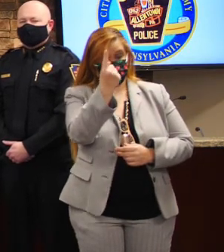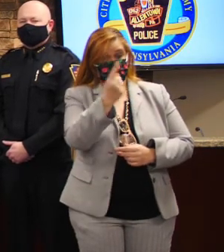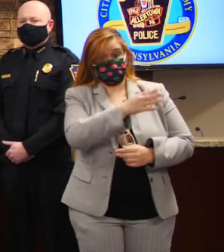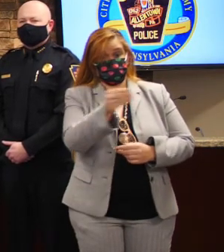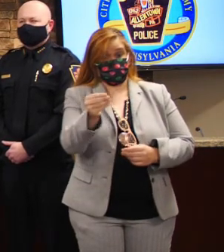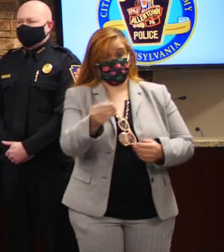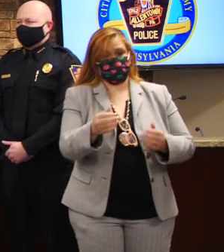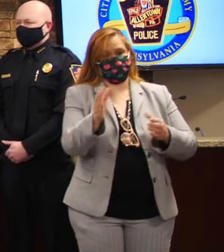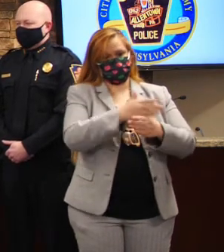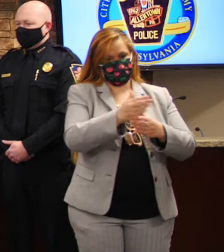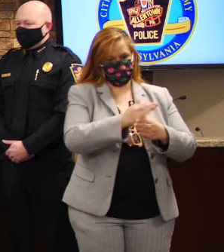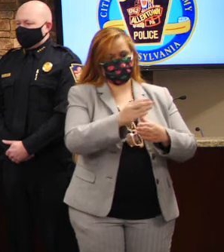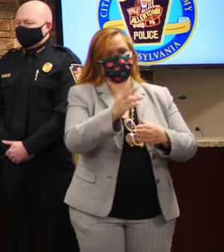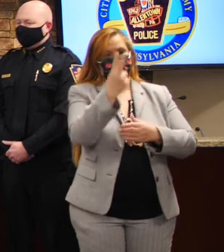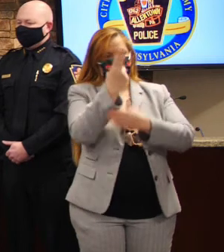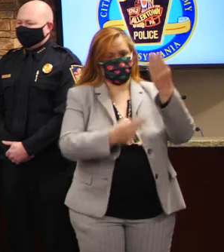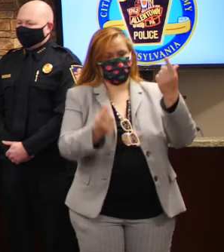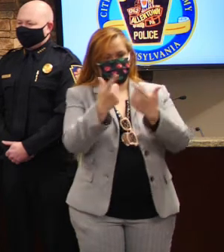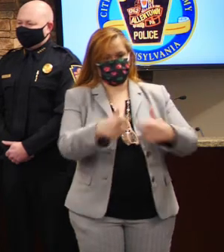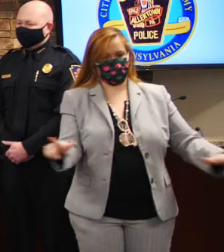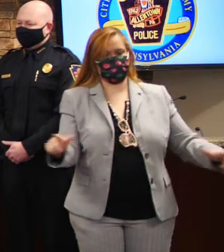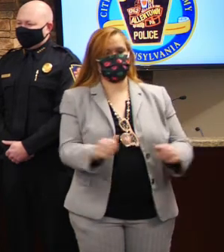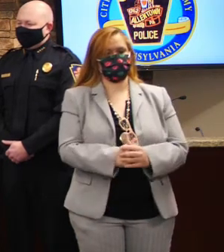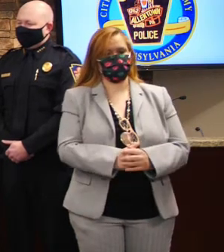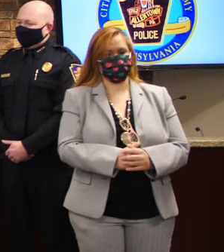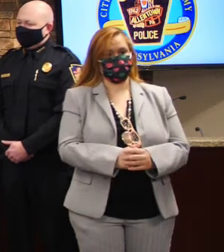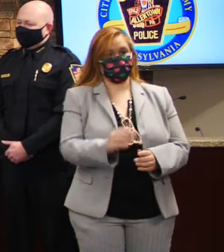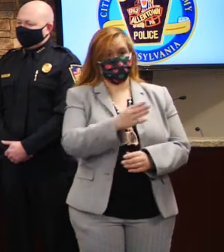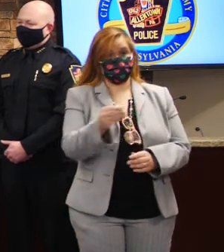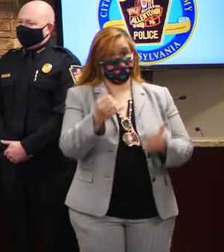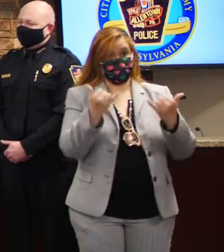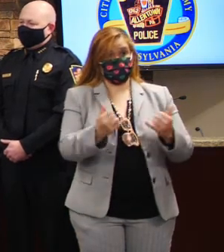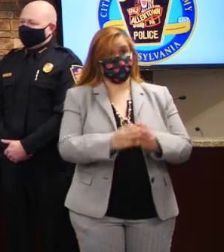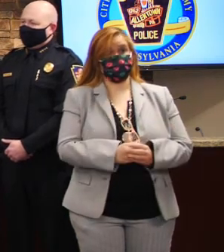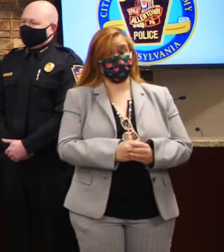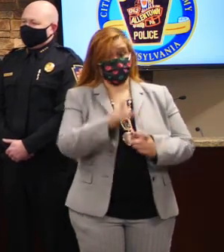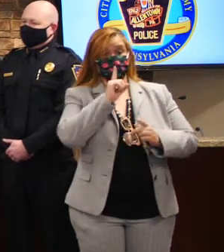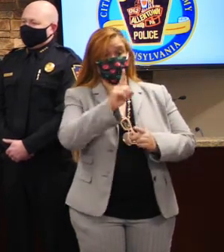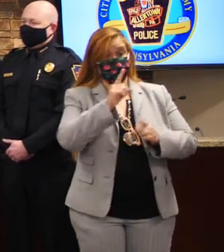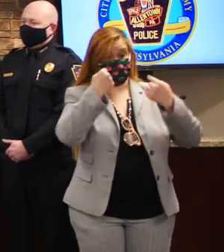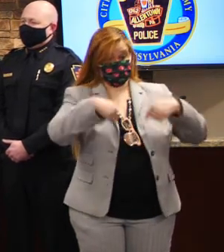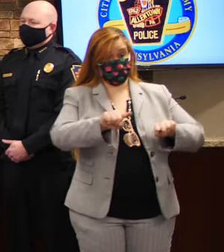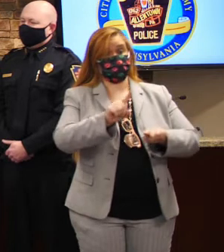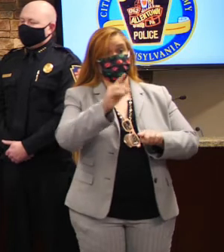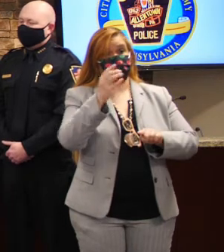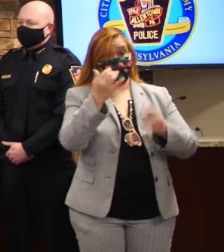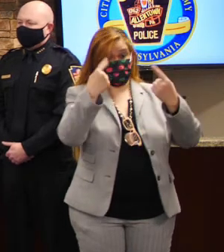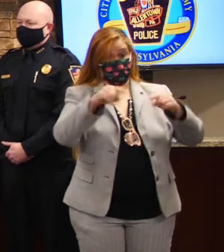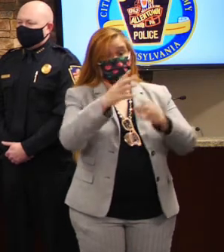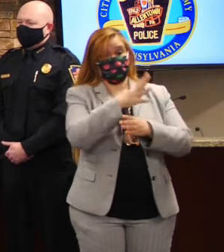NCIS. My wife loves NCIS. I don't know if she likes the actors or the whole story, but she loves it. Or FBI, and many